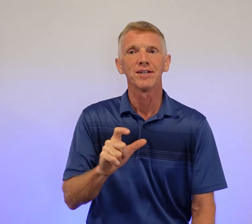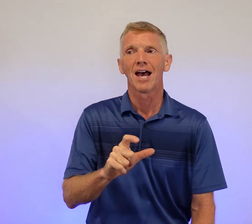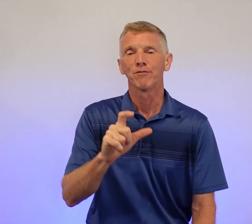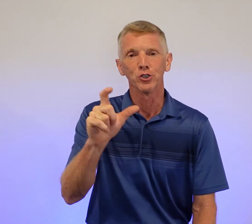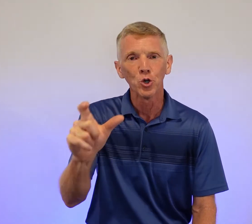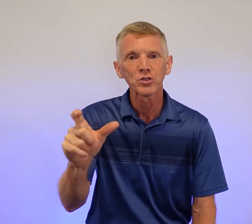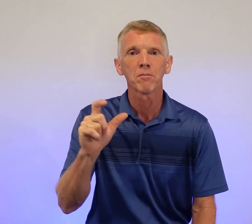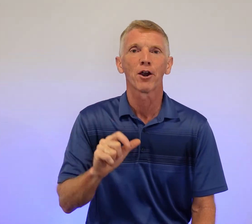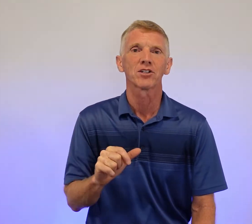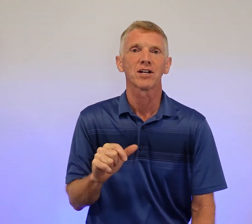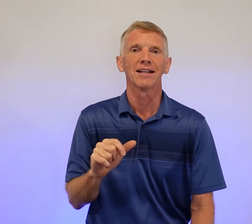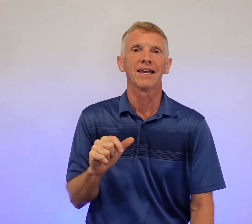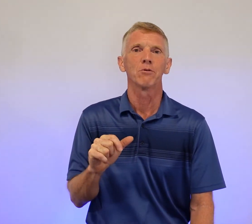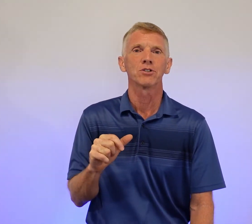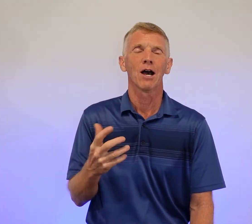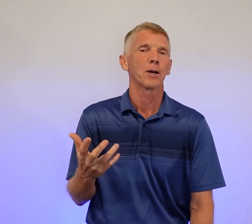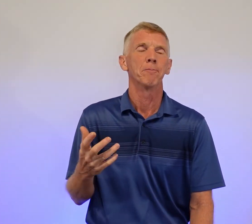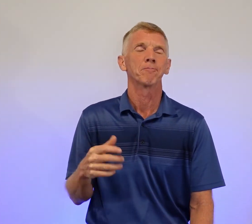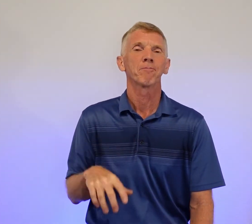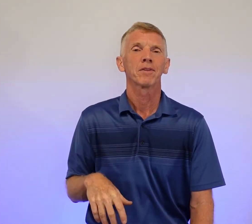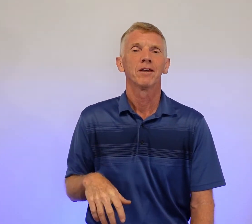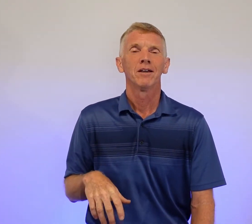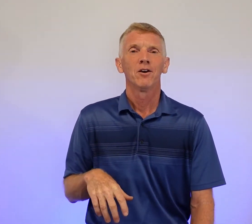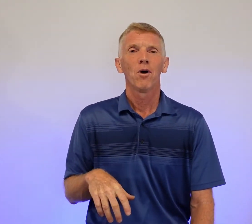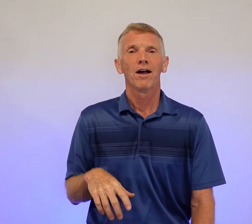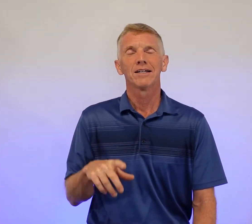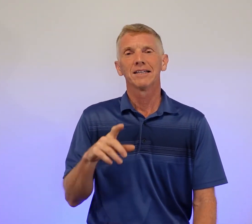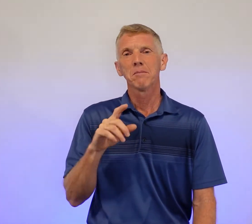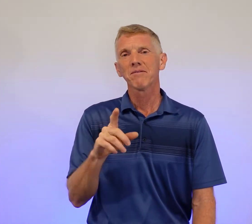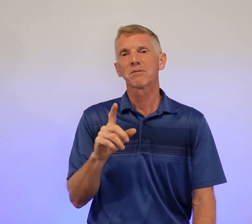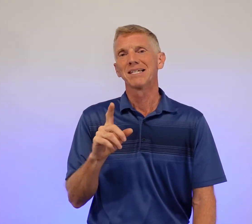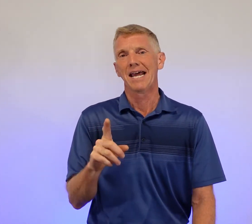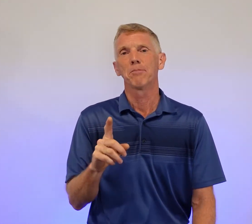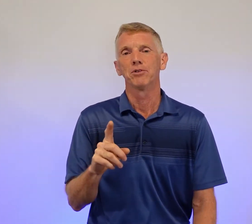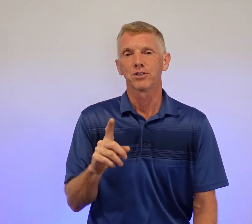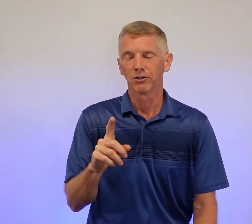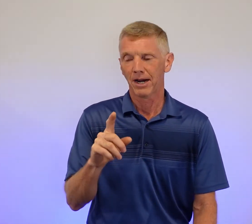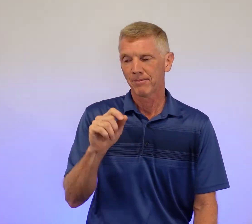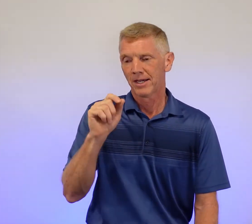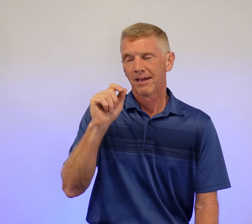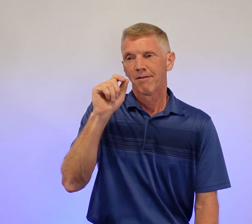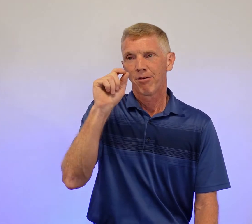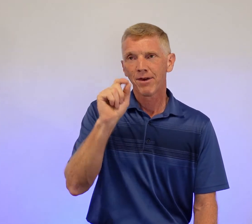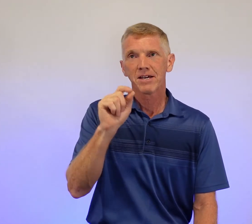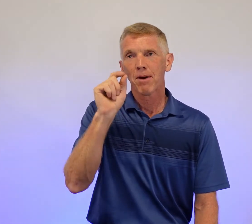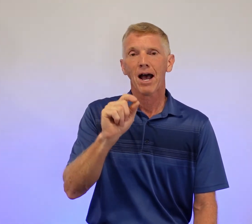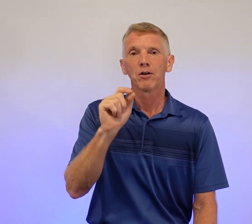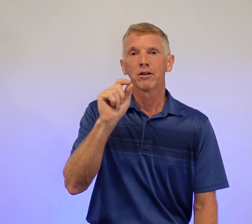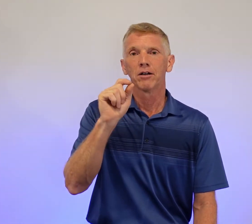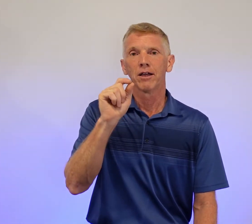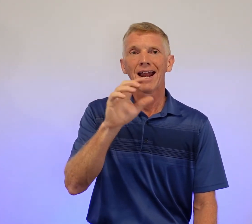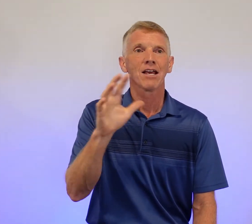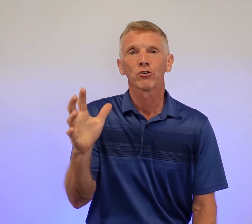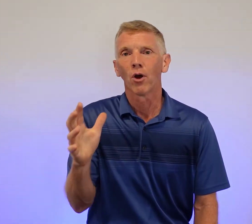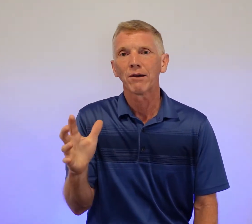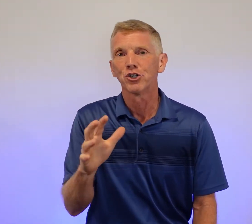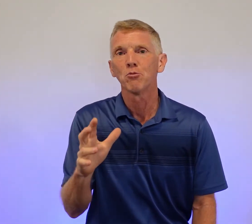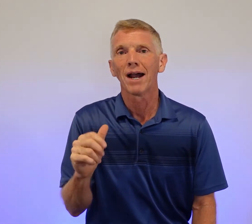deaf using American Sign Language? How come? Well, let me give you some examples here, right? Think about any other language you might